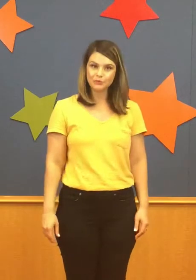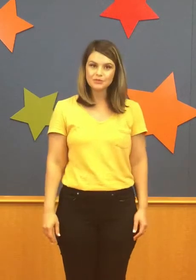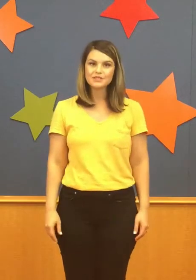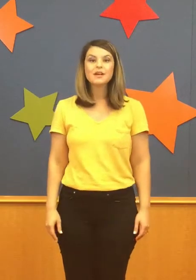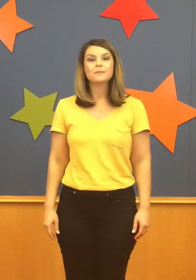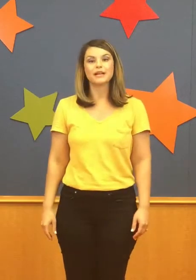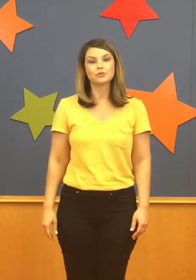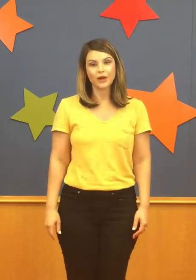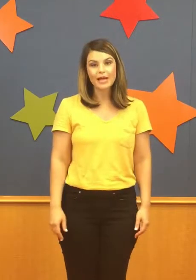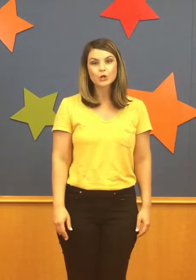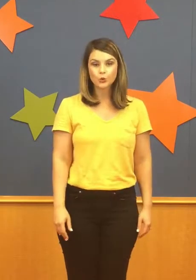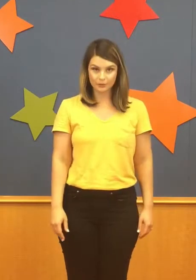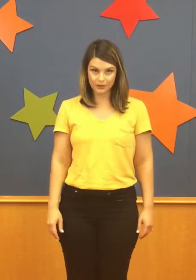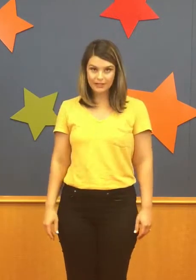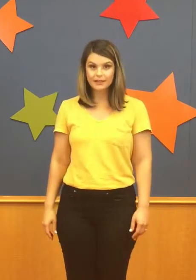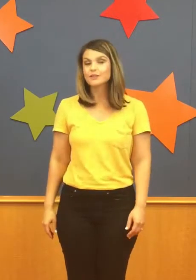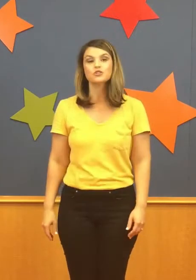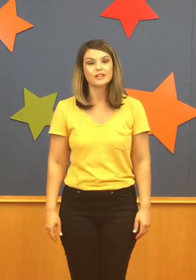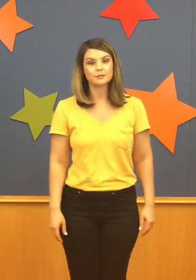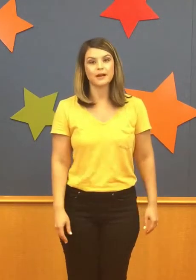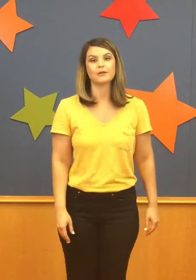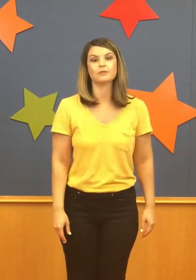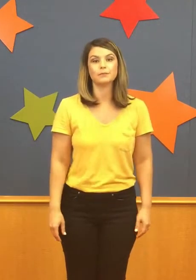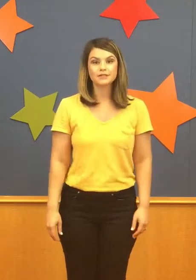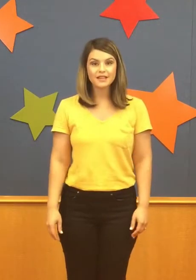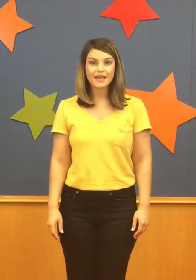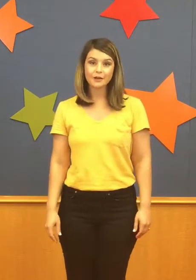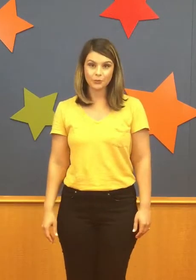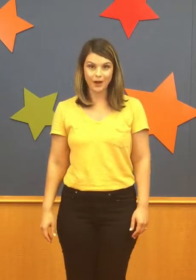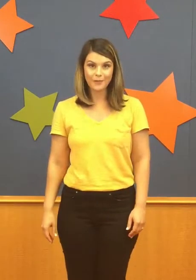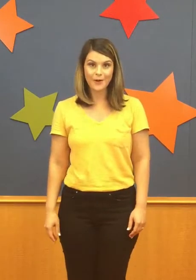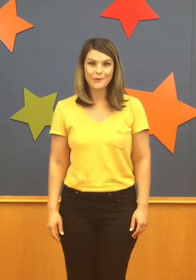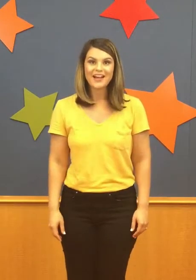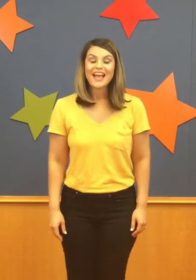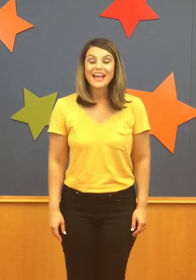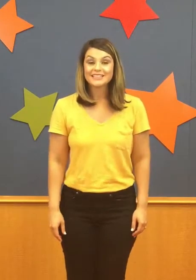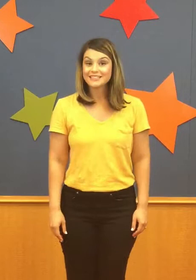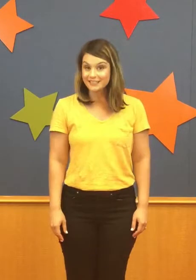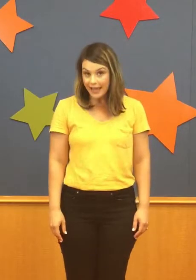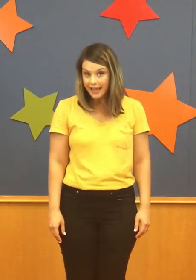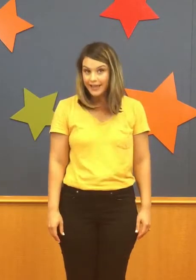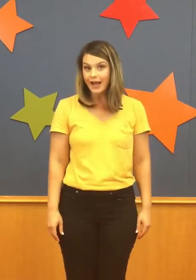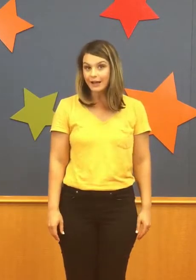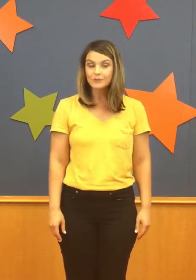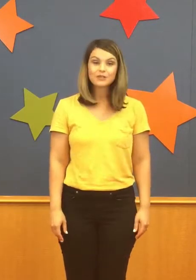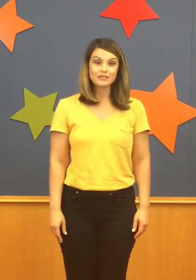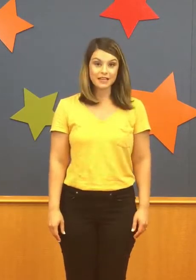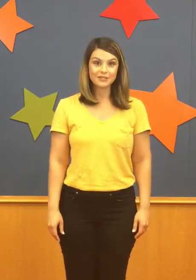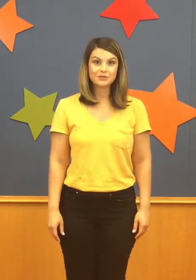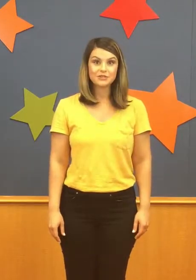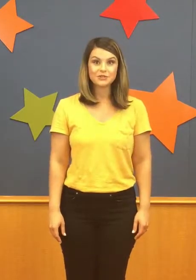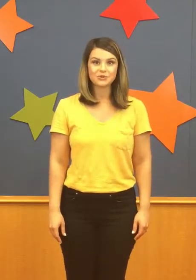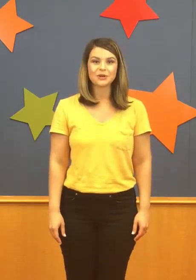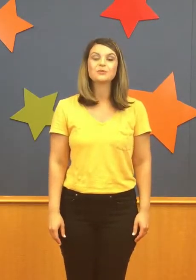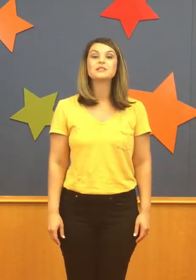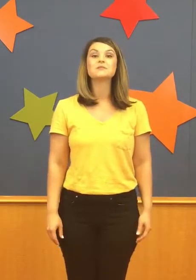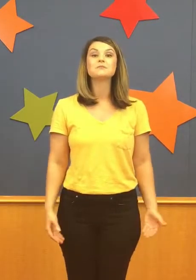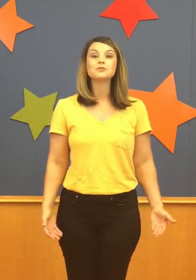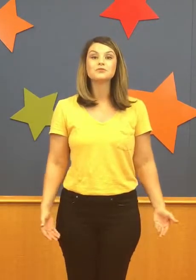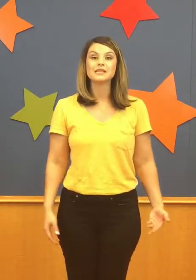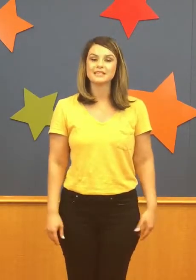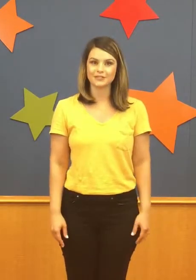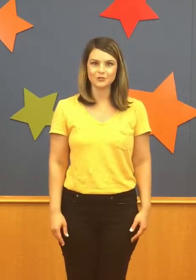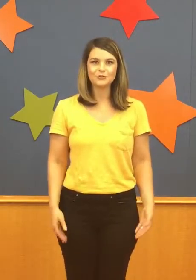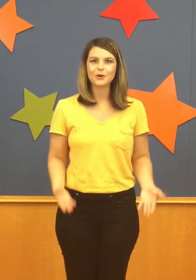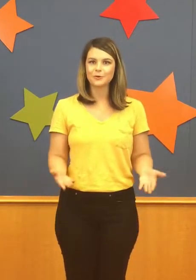in Boots by Greg Gormley, illustrated by Roberta Angaramo. And today I'm going to tell you this story with